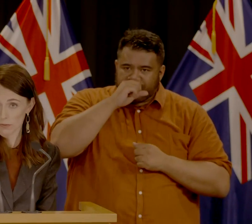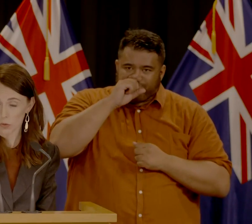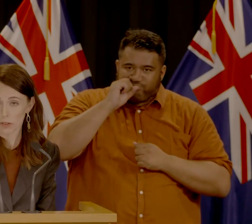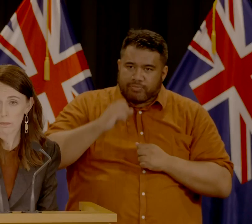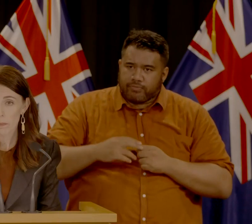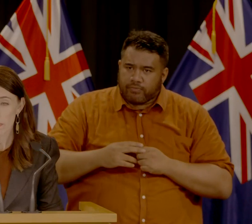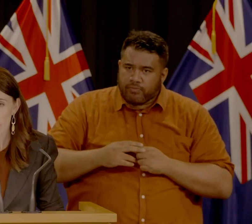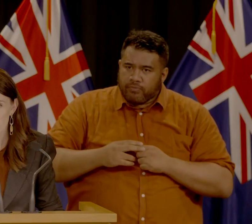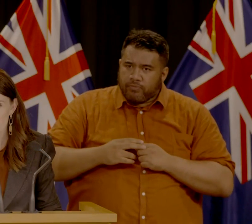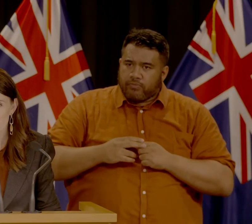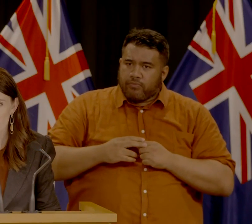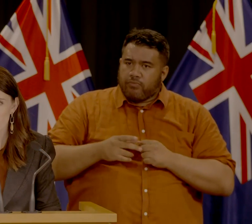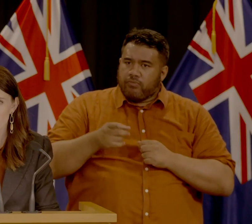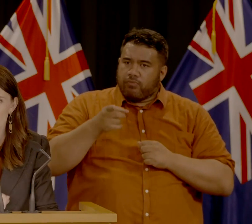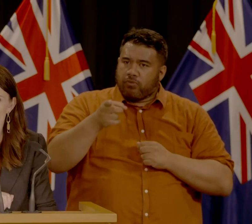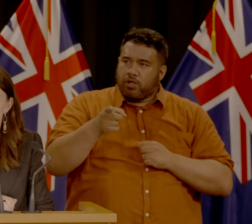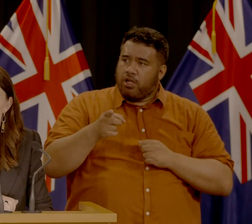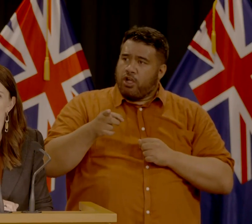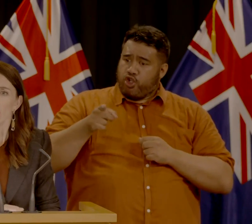And then I'll come to all.